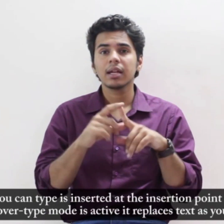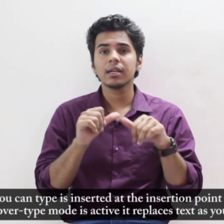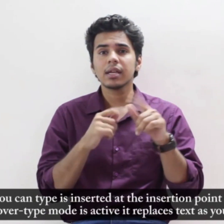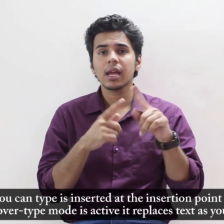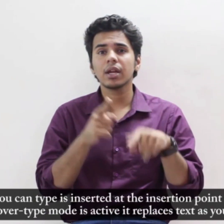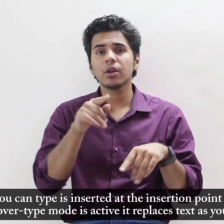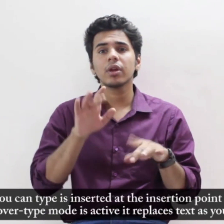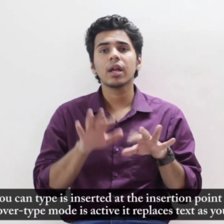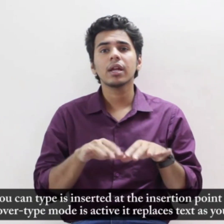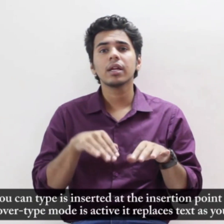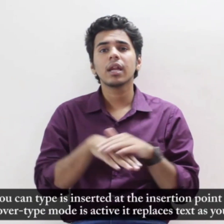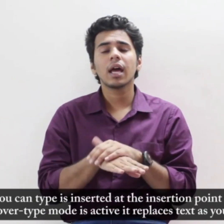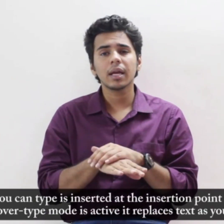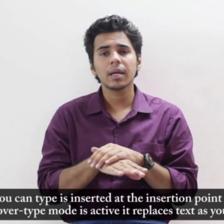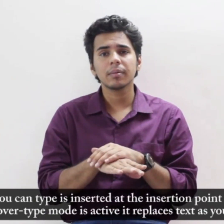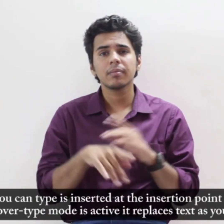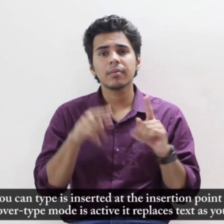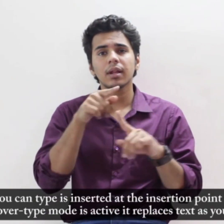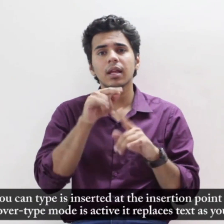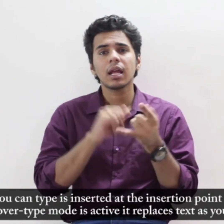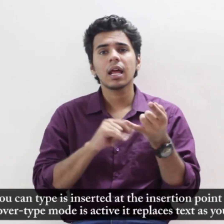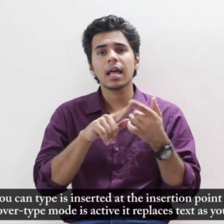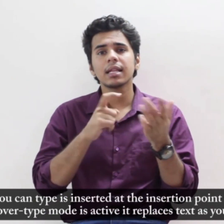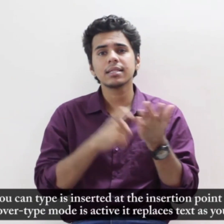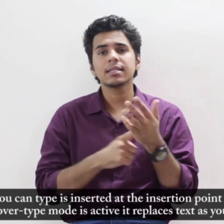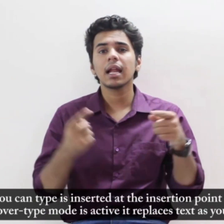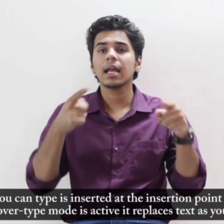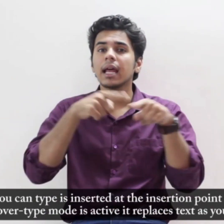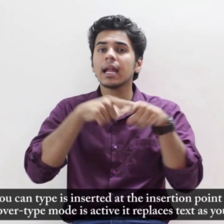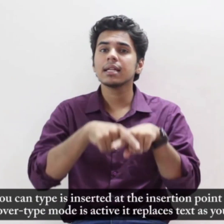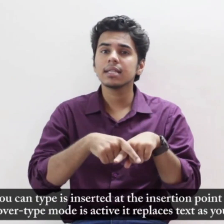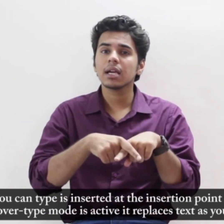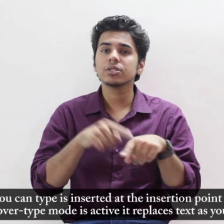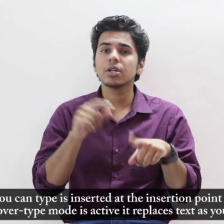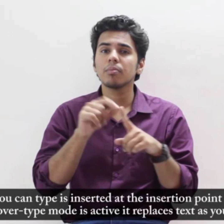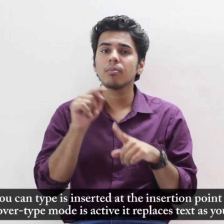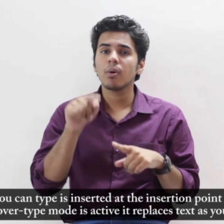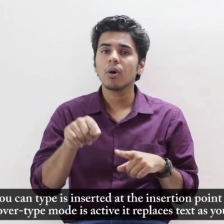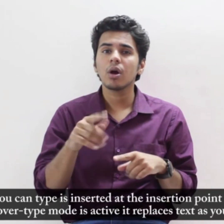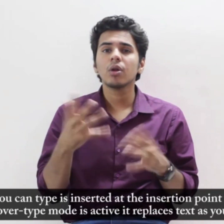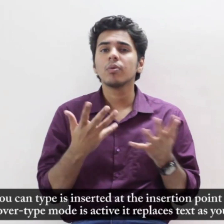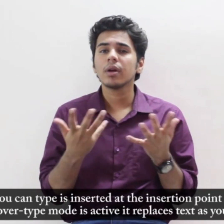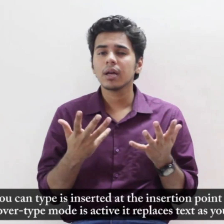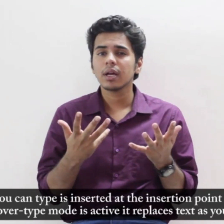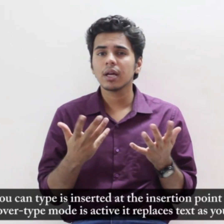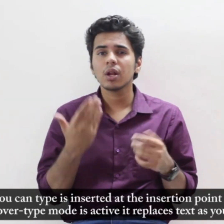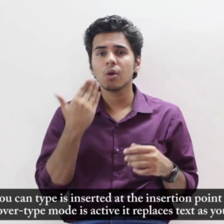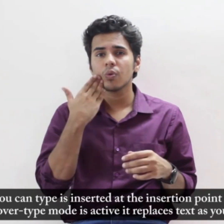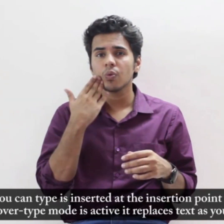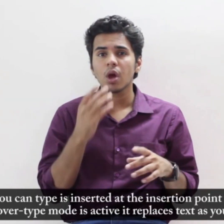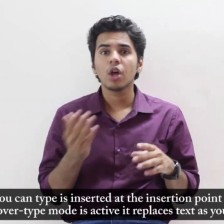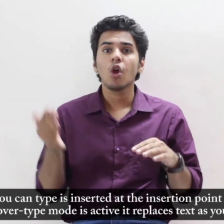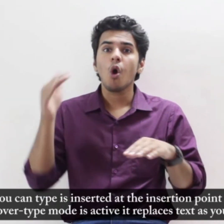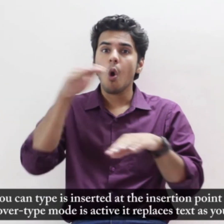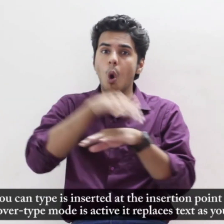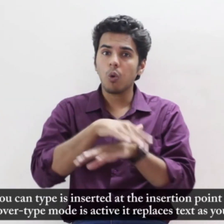the data you can type is inserted at the insertion point, whereas when overtype mode is active,